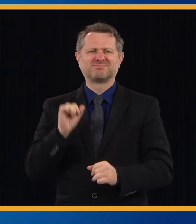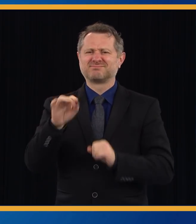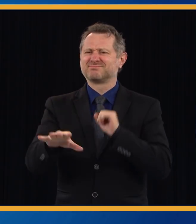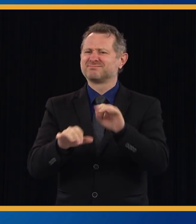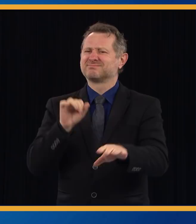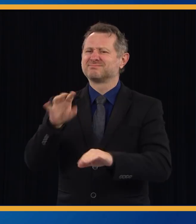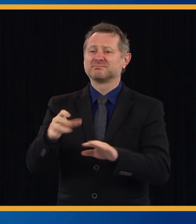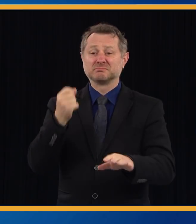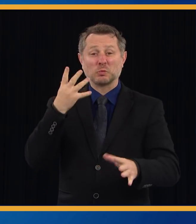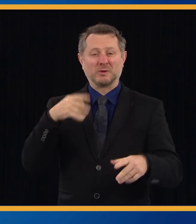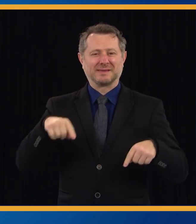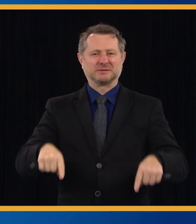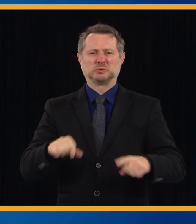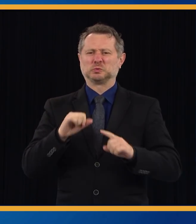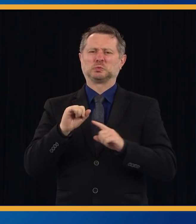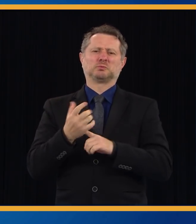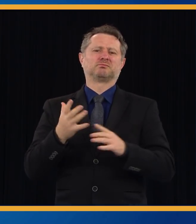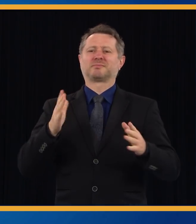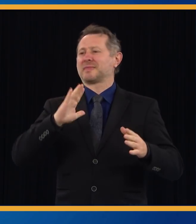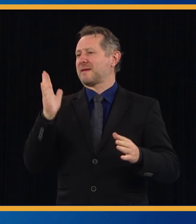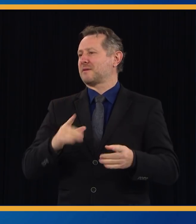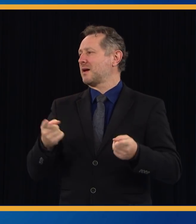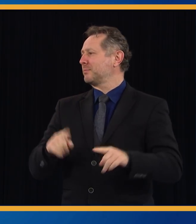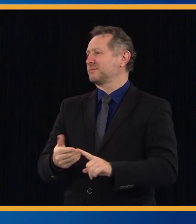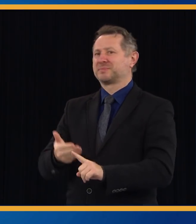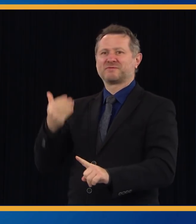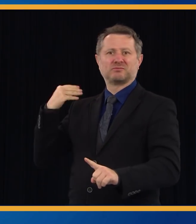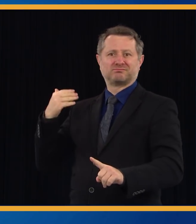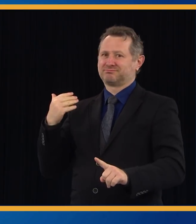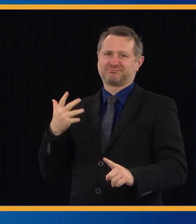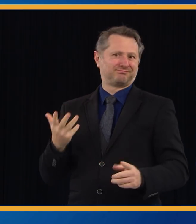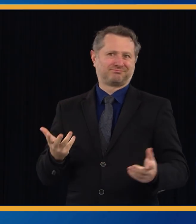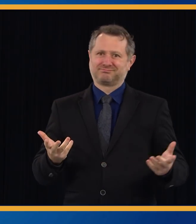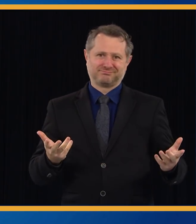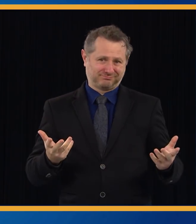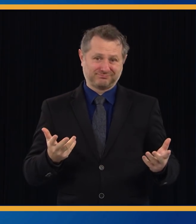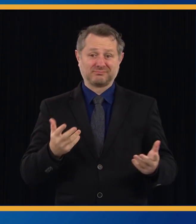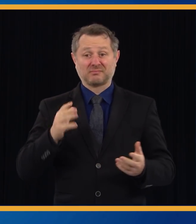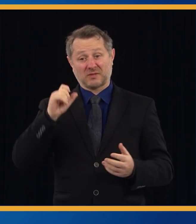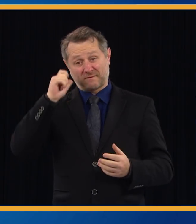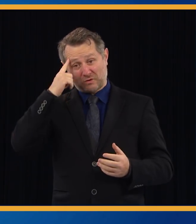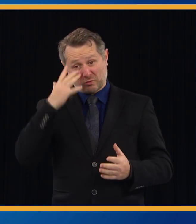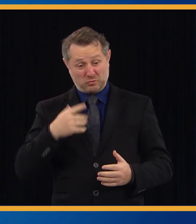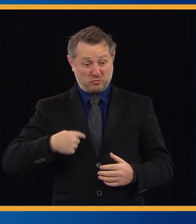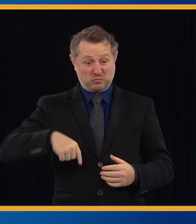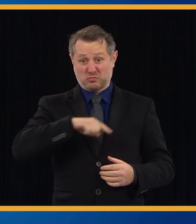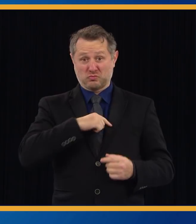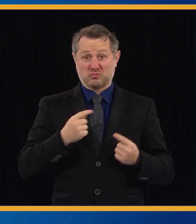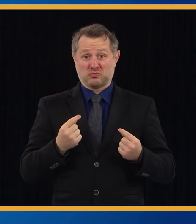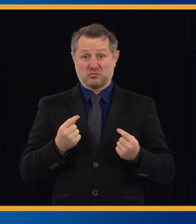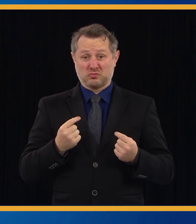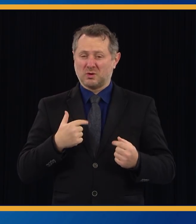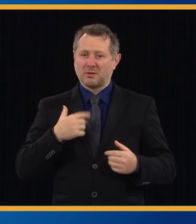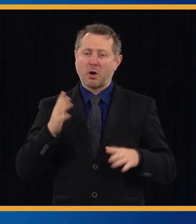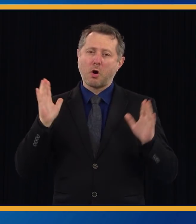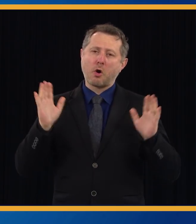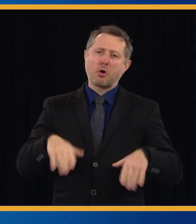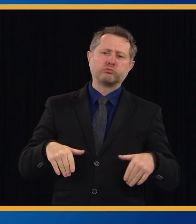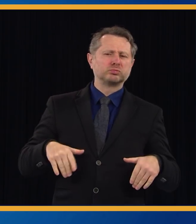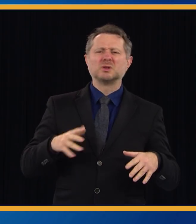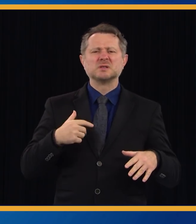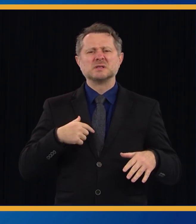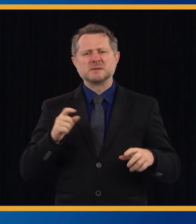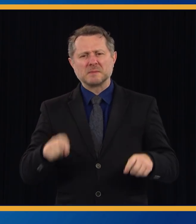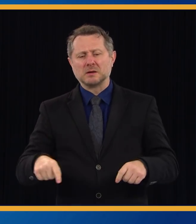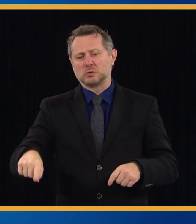situation. Government really can't act unless the people fully support the